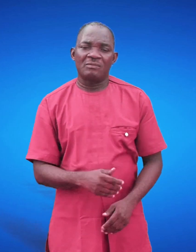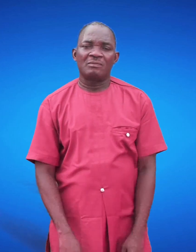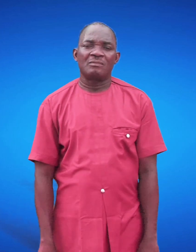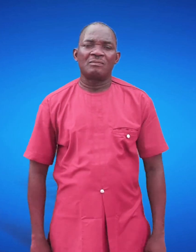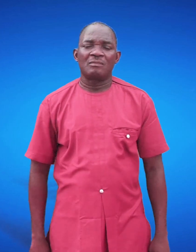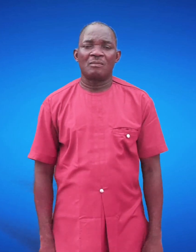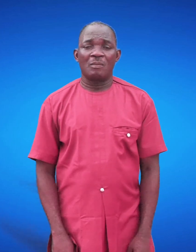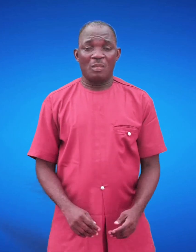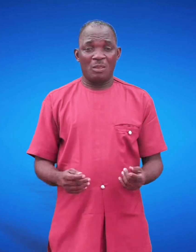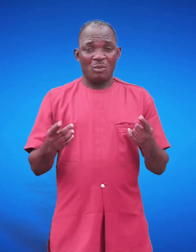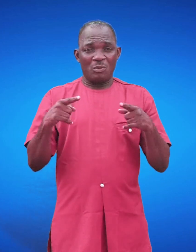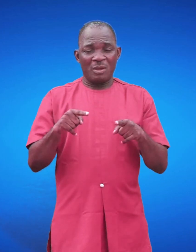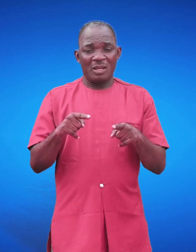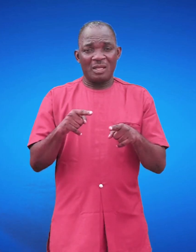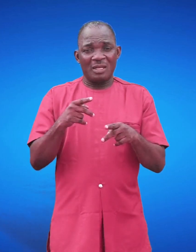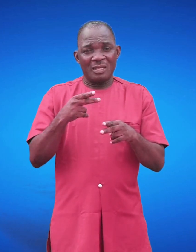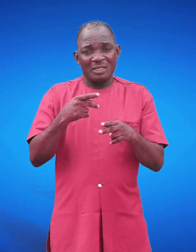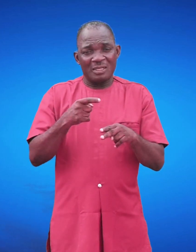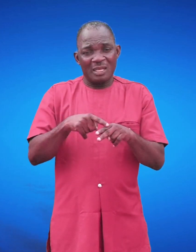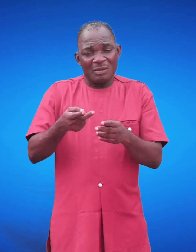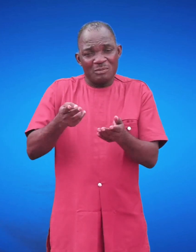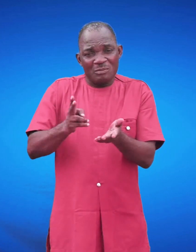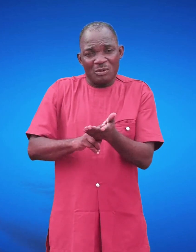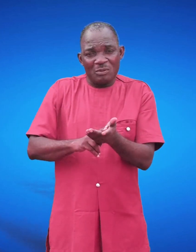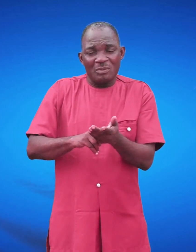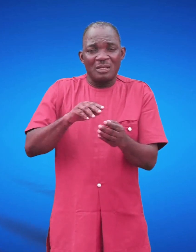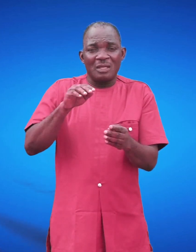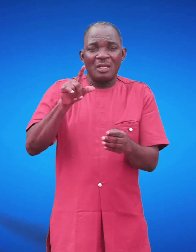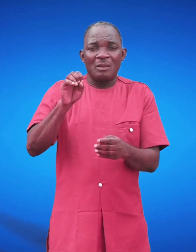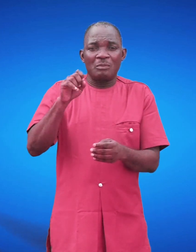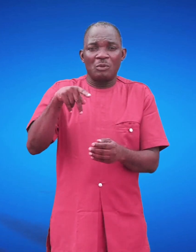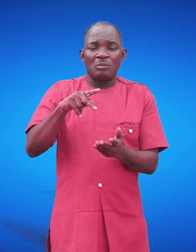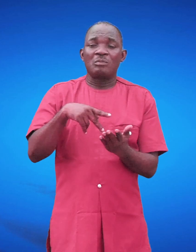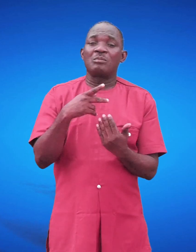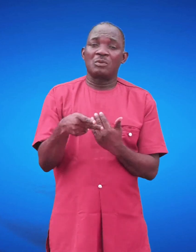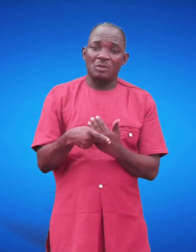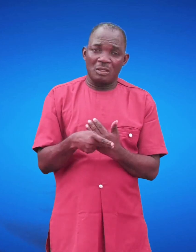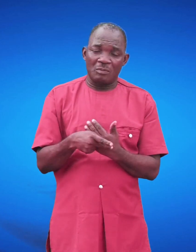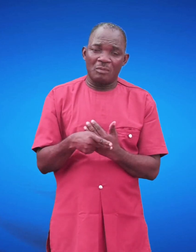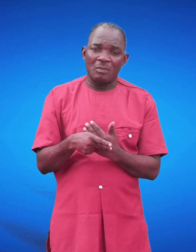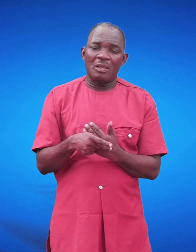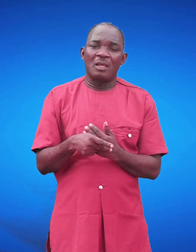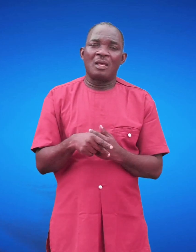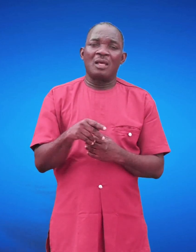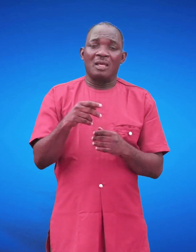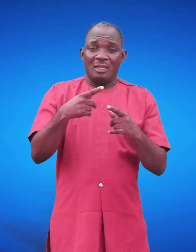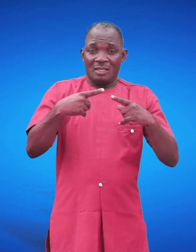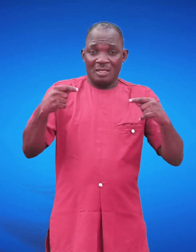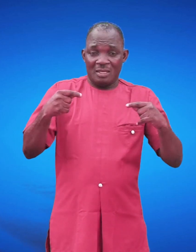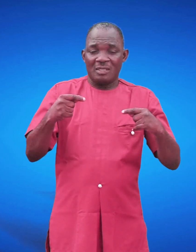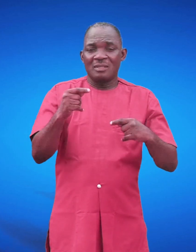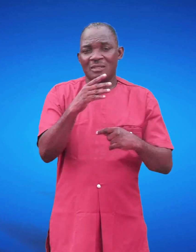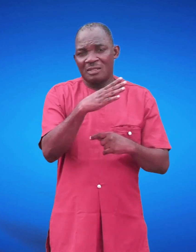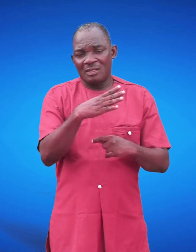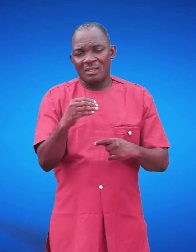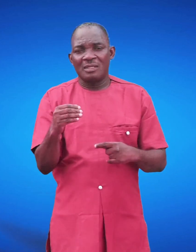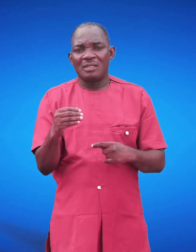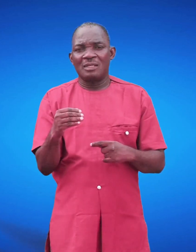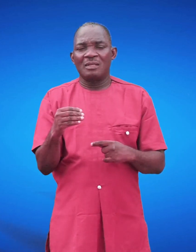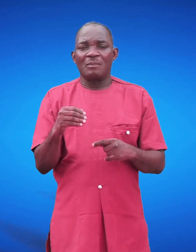When enrolled onto the LEAP program, an ID card and an account